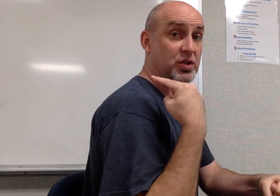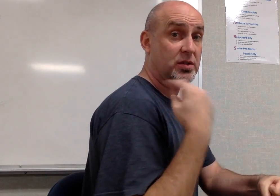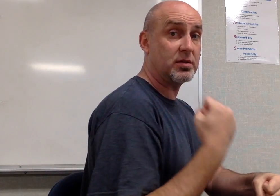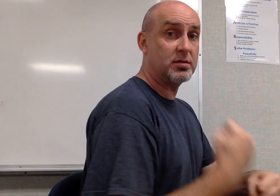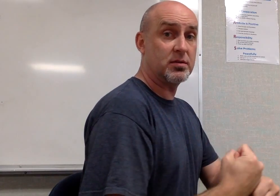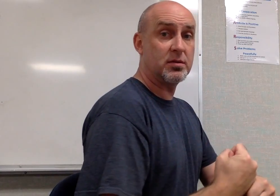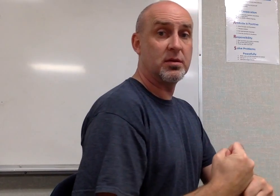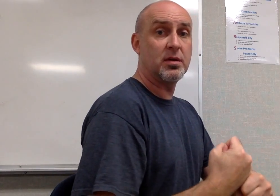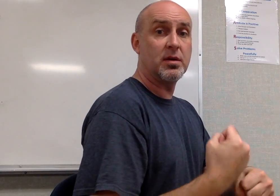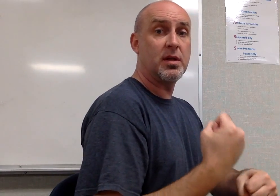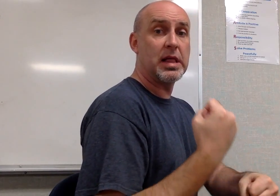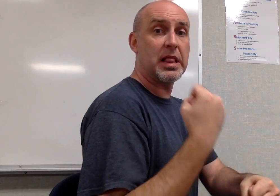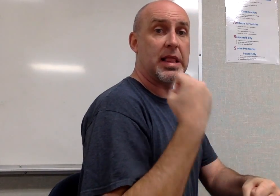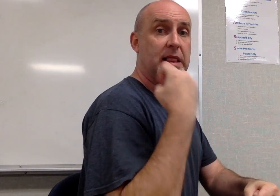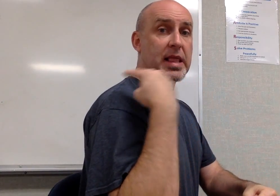year,